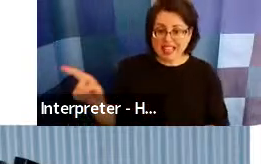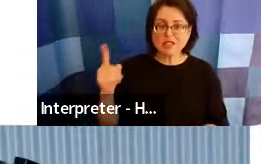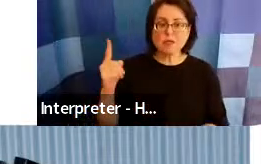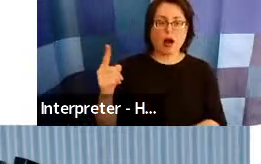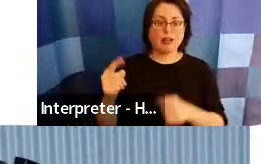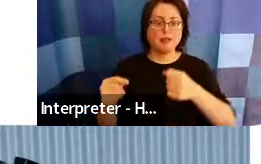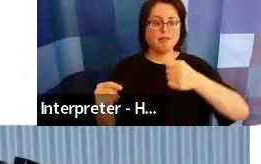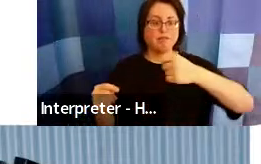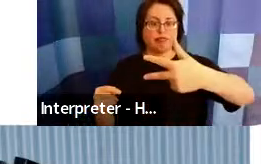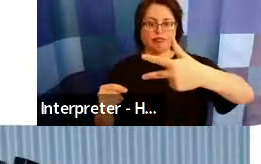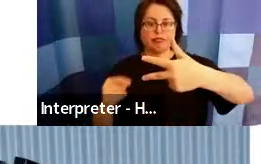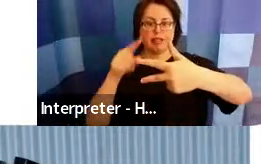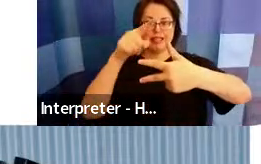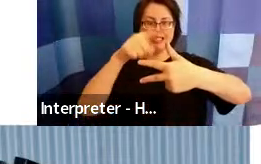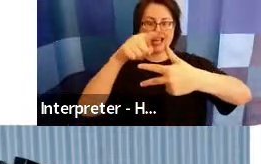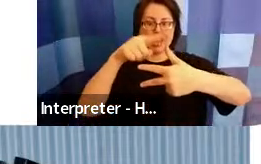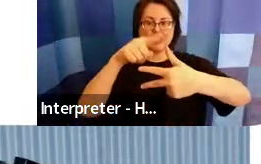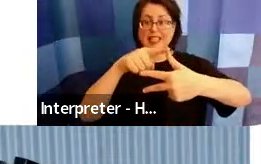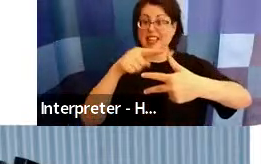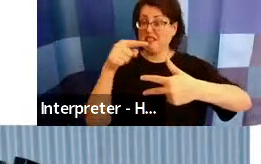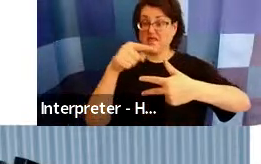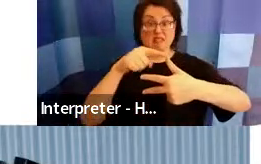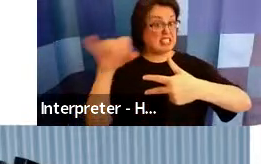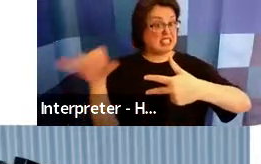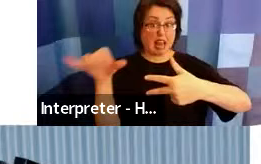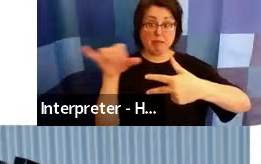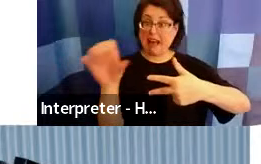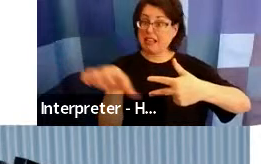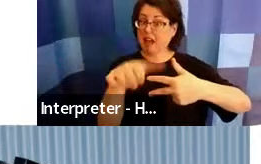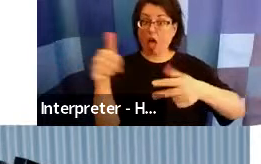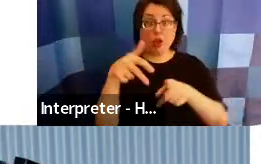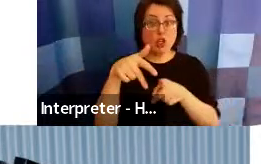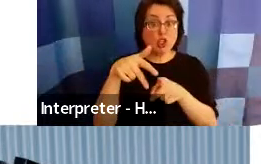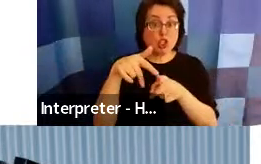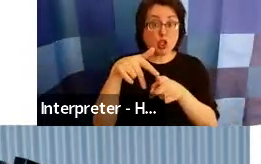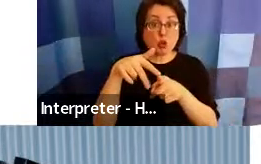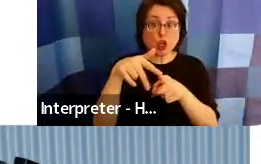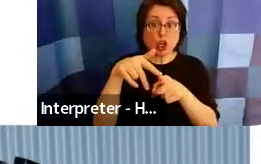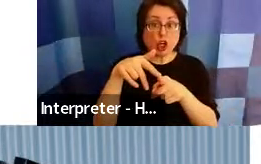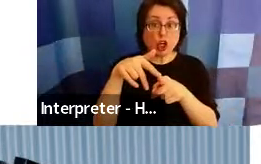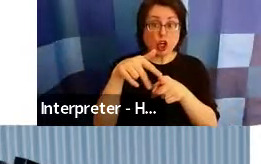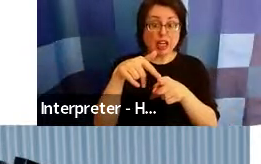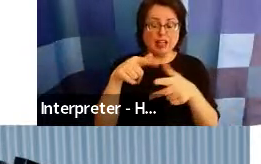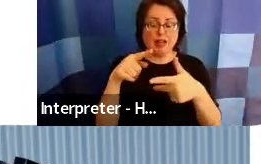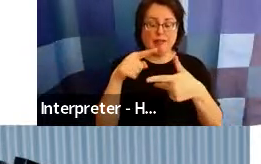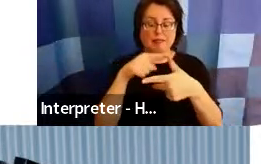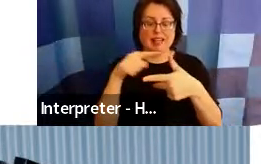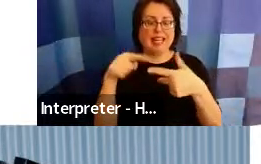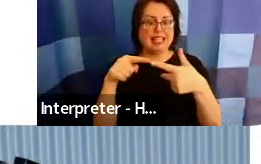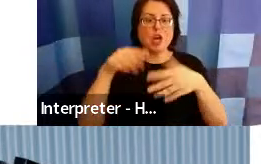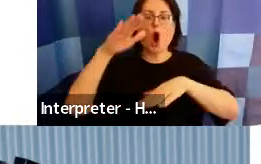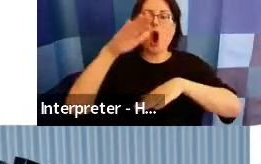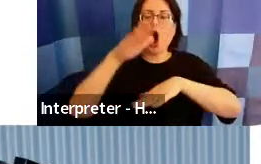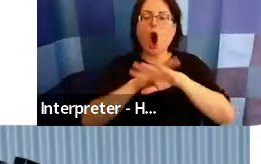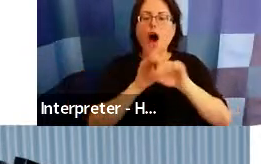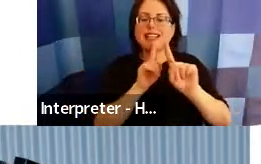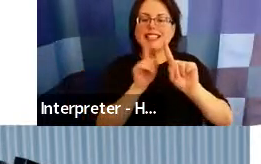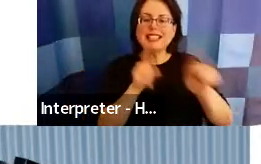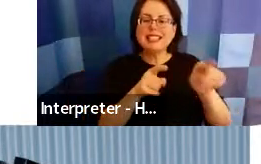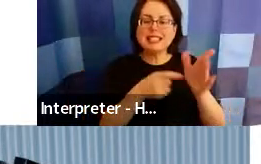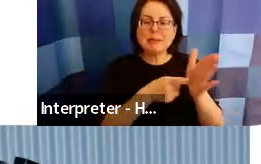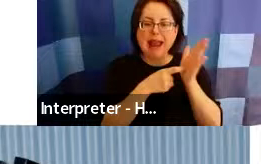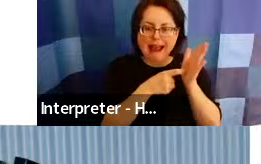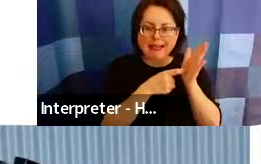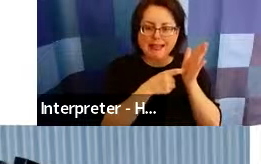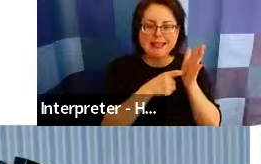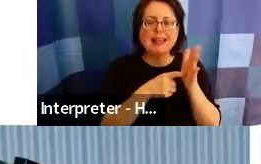are the scooters are deployed like any other scooter on the street. The pros include on-demand availability and an in-app rental flow.